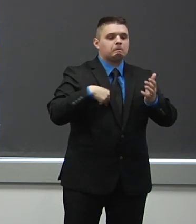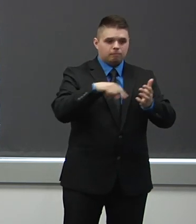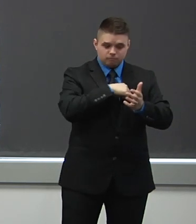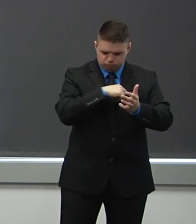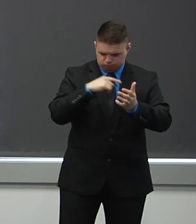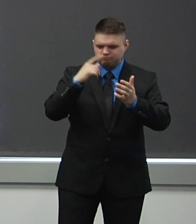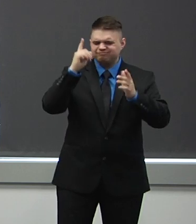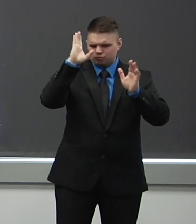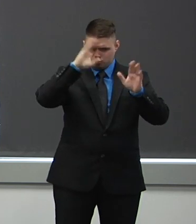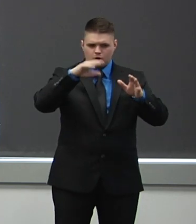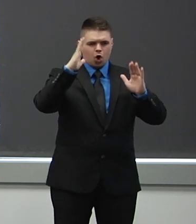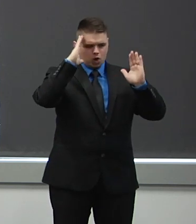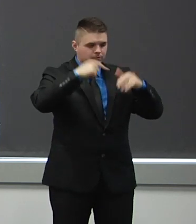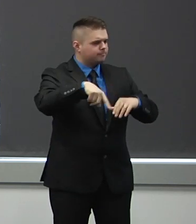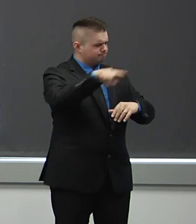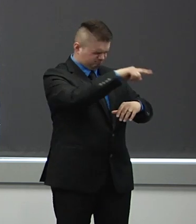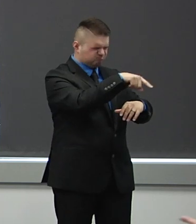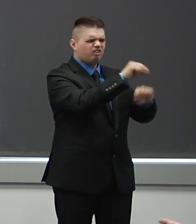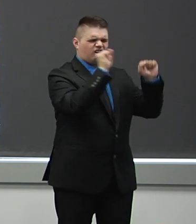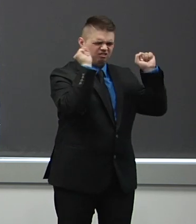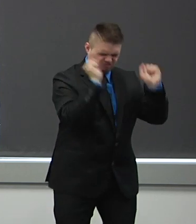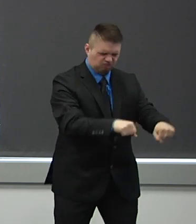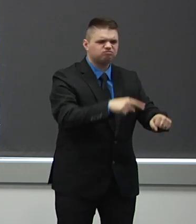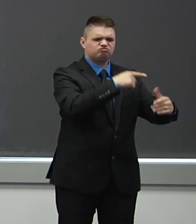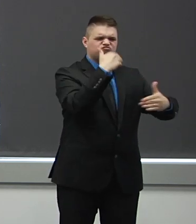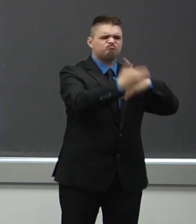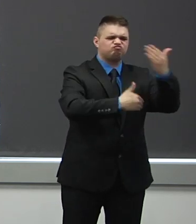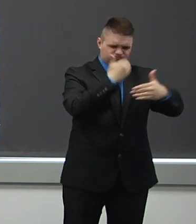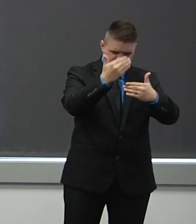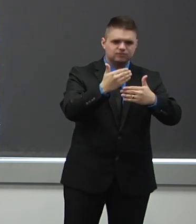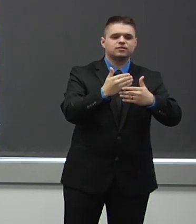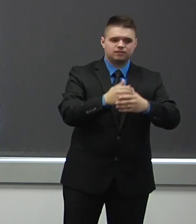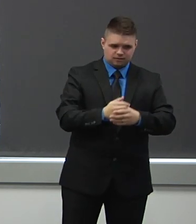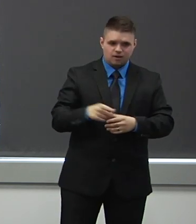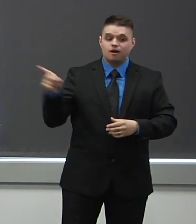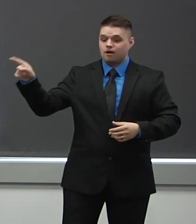in them, I know Governor Brown believes in them, their teachers believe in them,